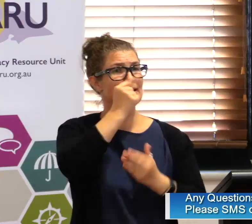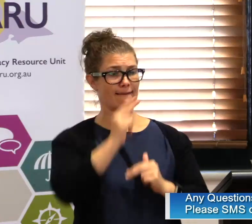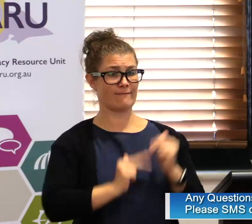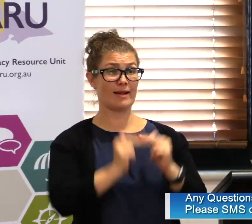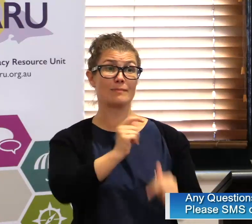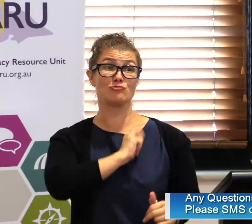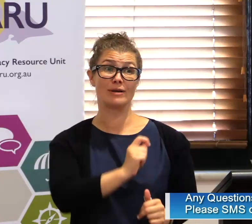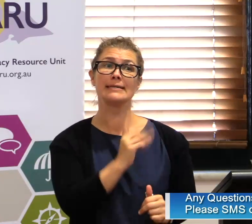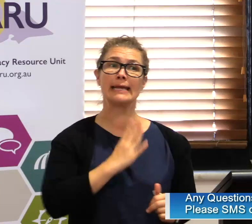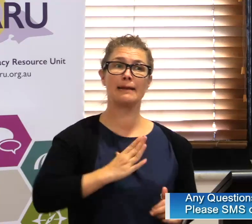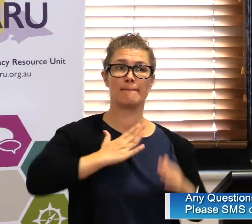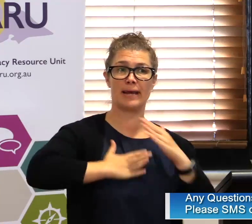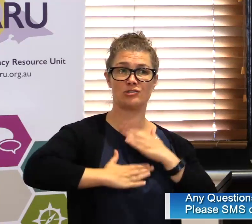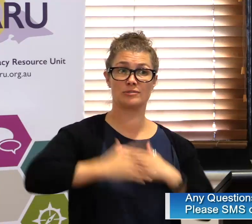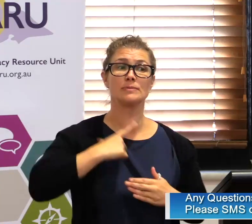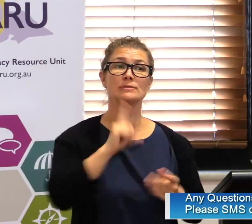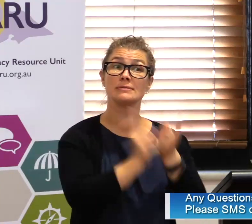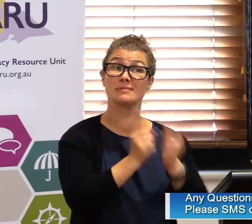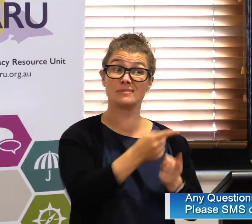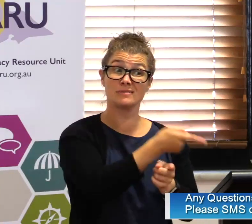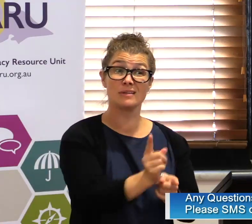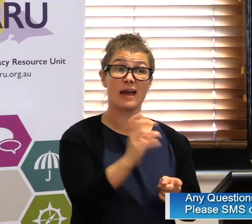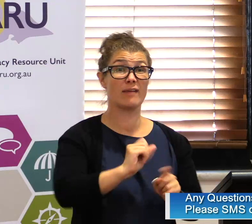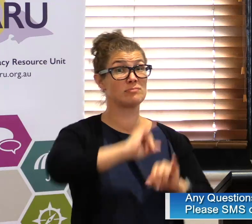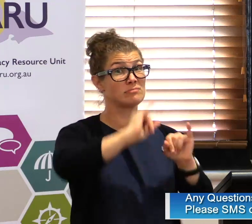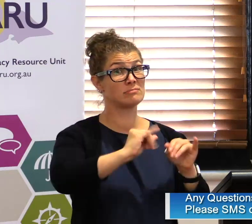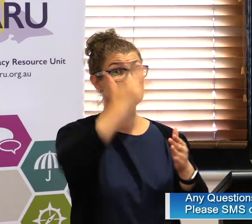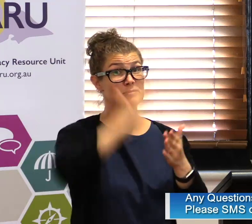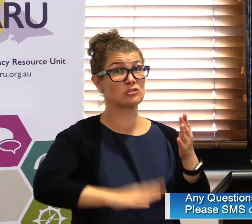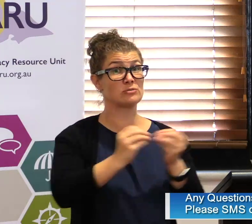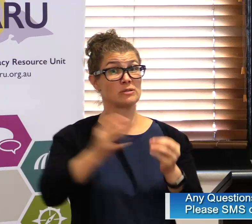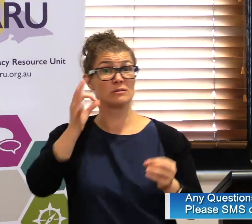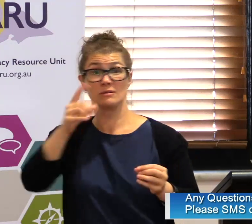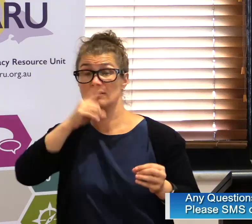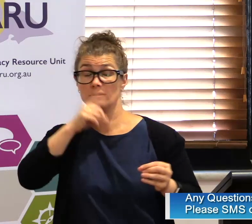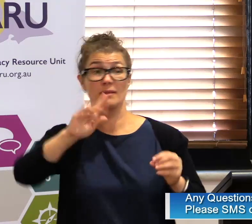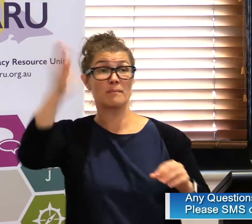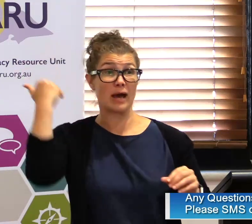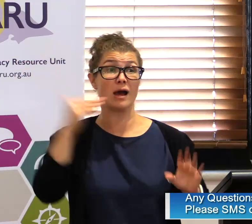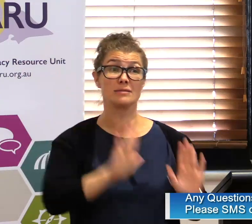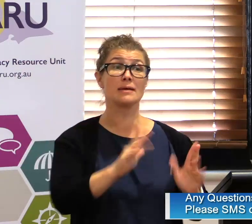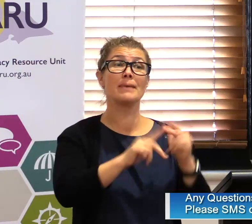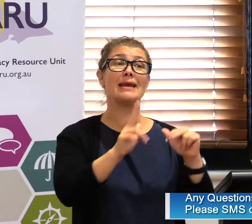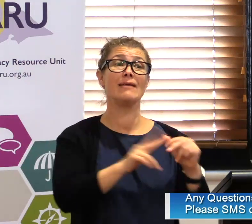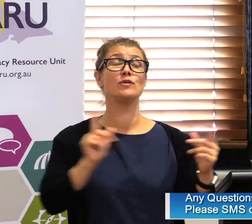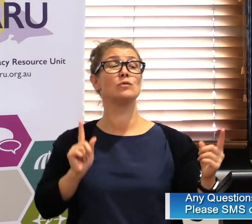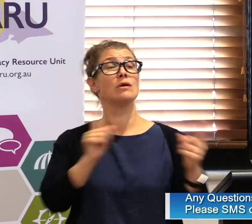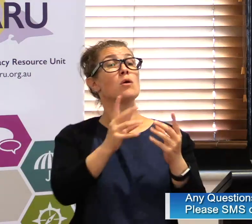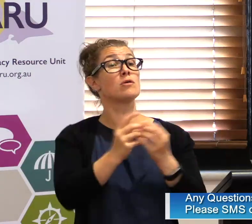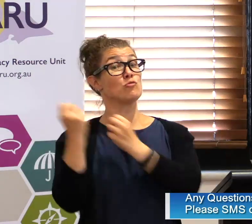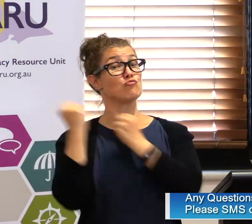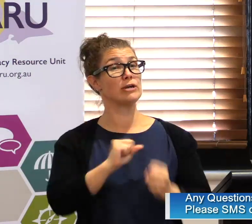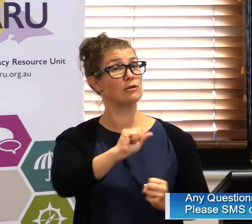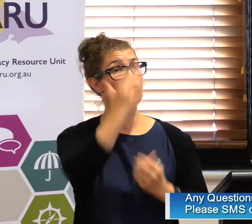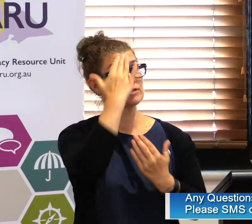patient because some of these people might have had bad experiences in the past. But if you come to respect, if you come to the room with respect, as I see